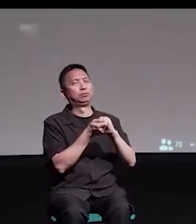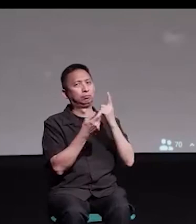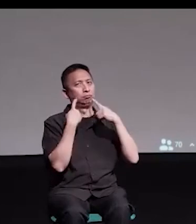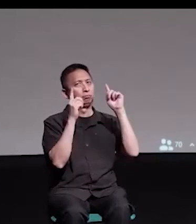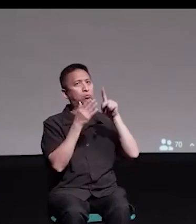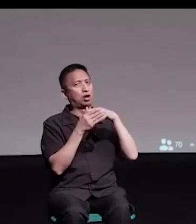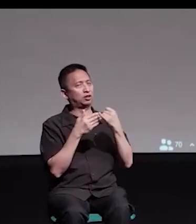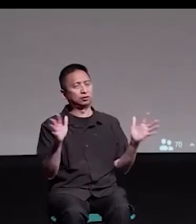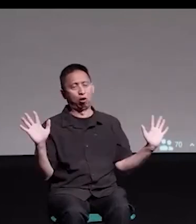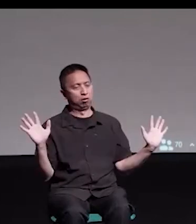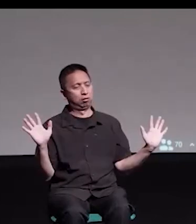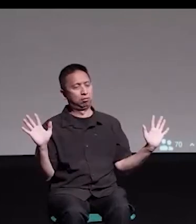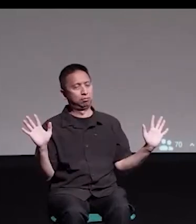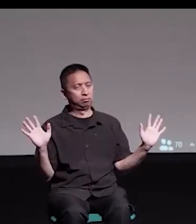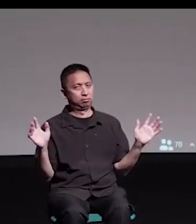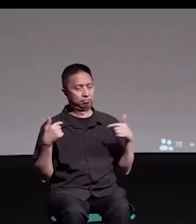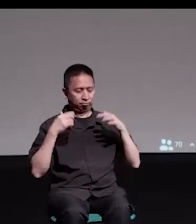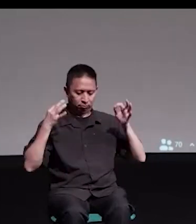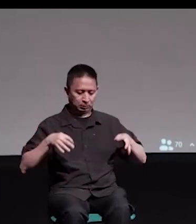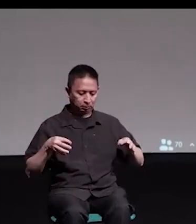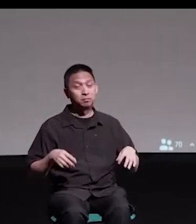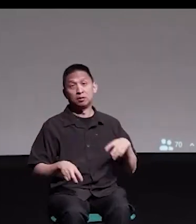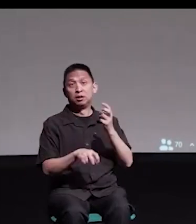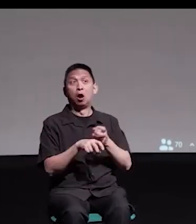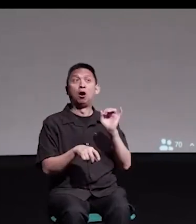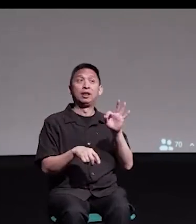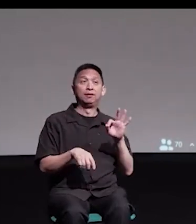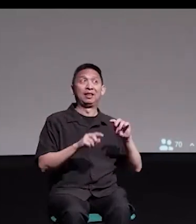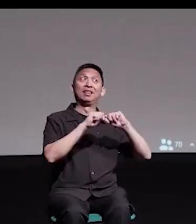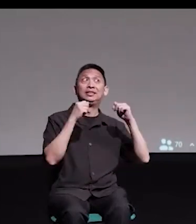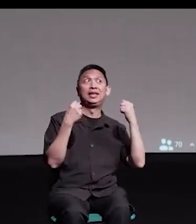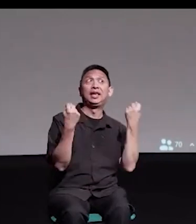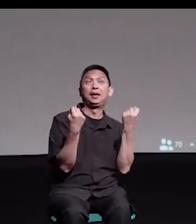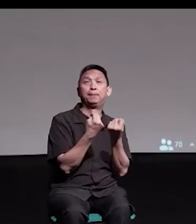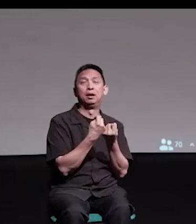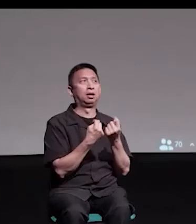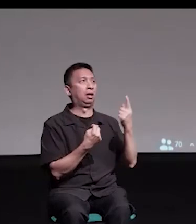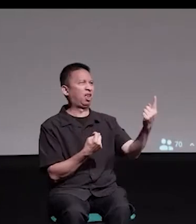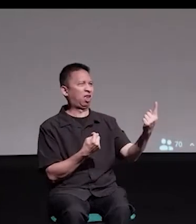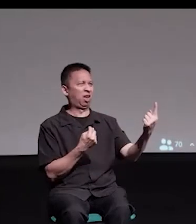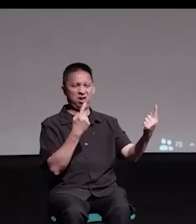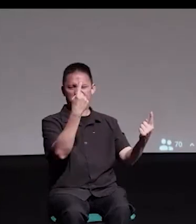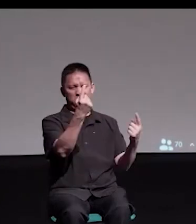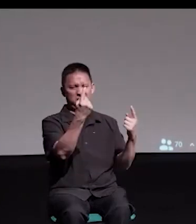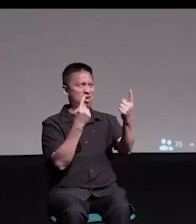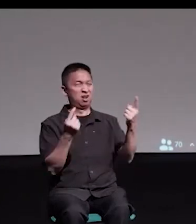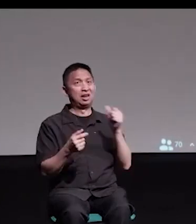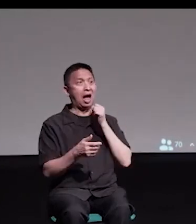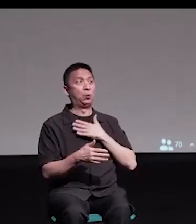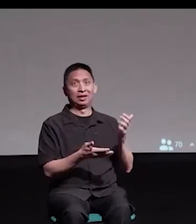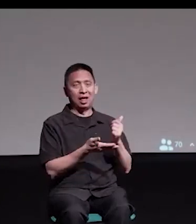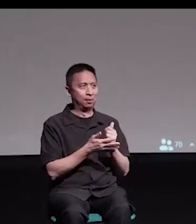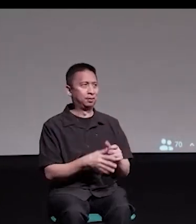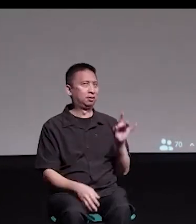So it's hard if not everybody else in the team is willing to do that